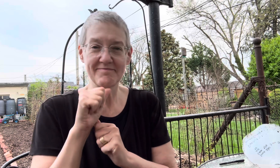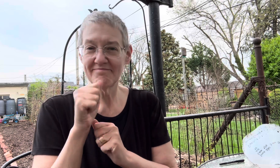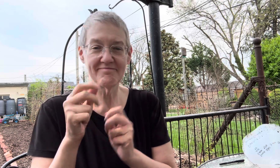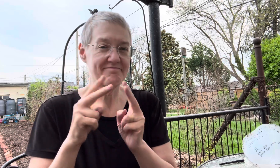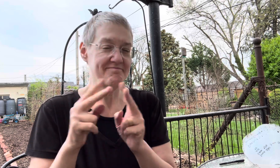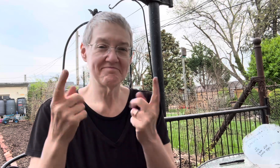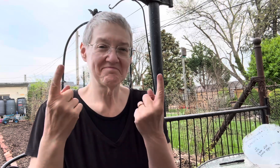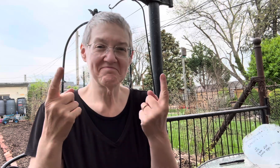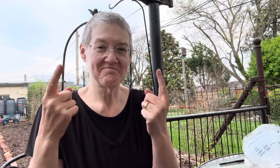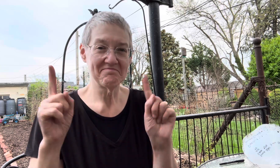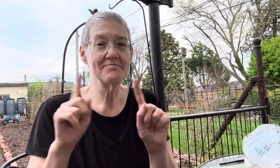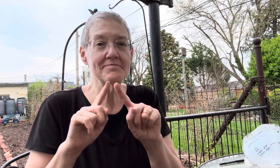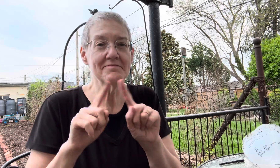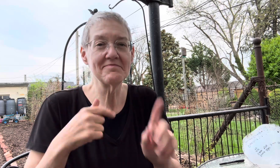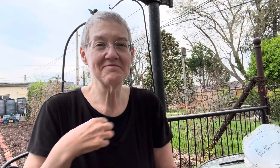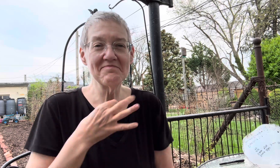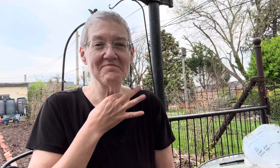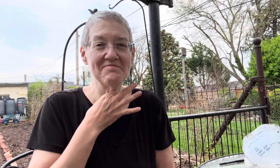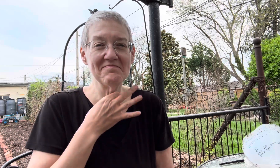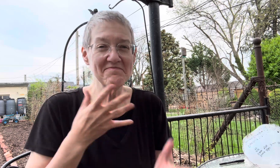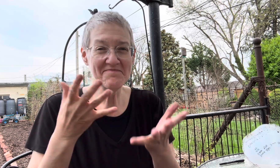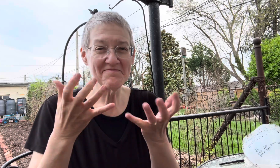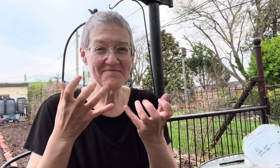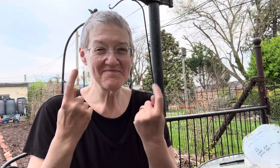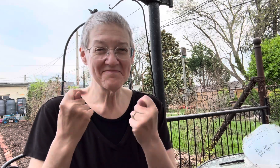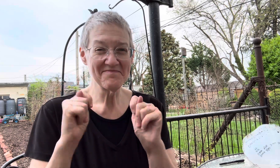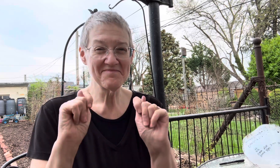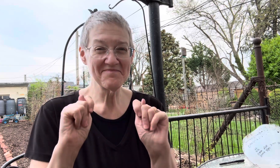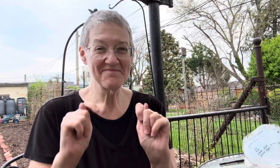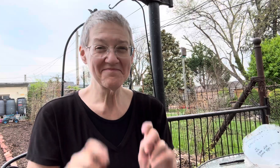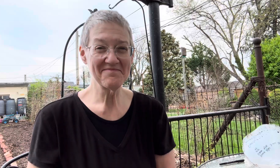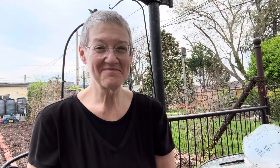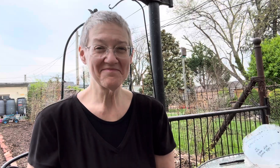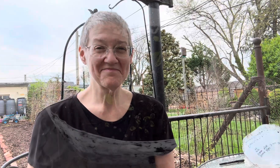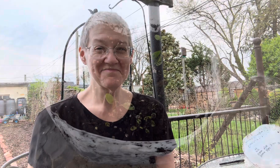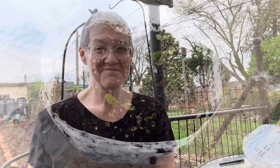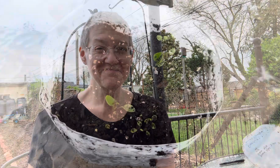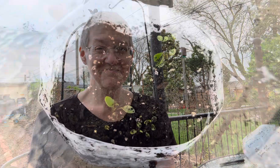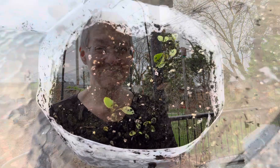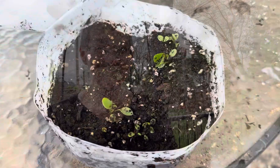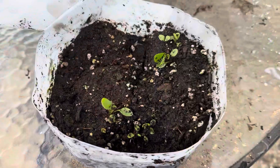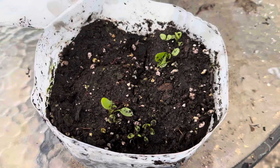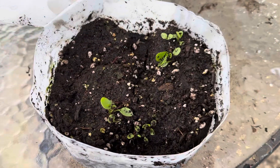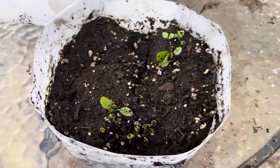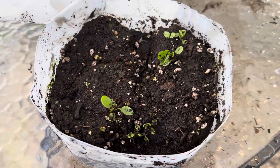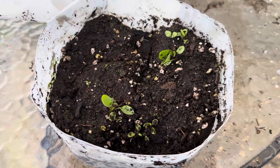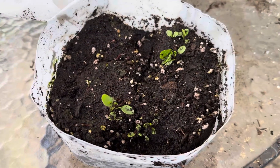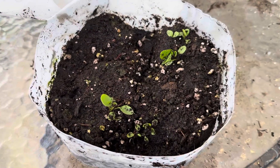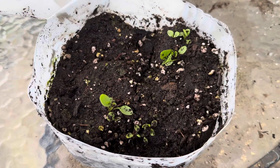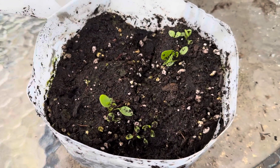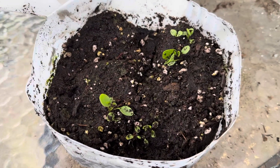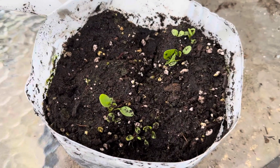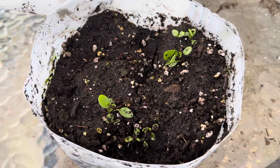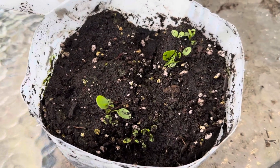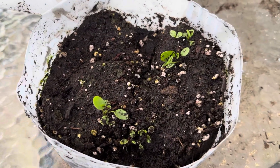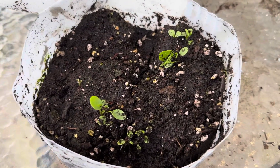But I decided to try winter sowing, and I don't think it's going to be very successful for pansies,